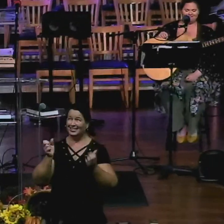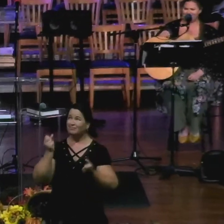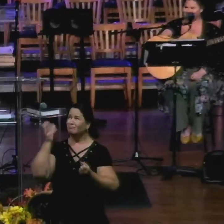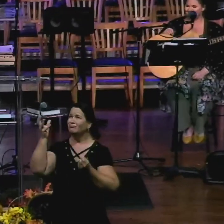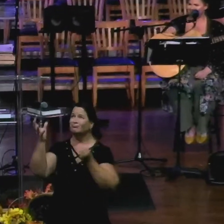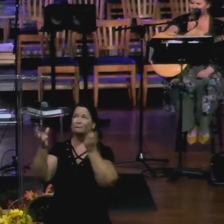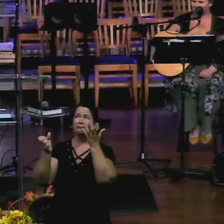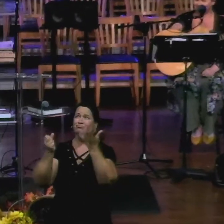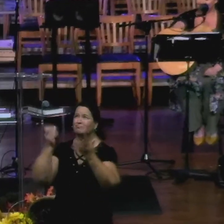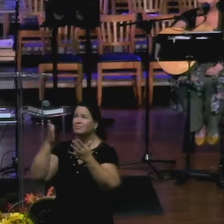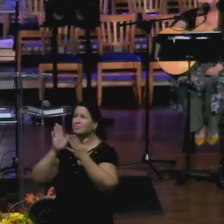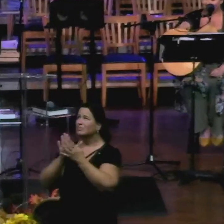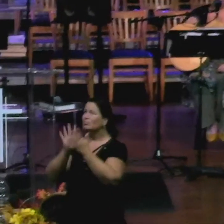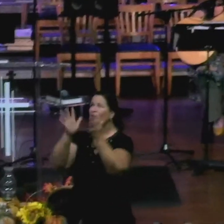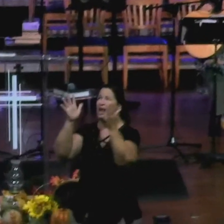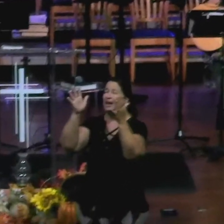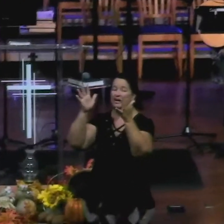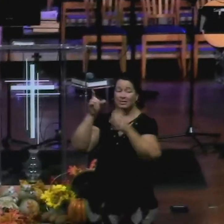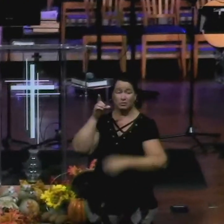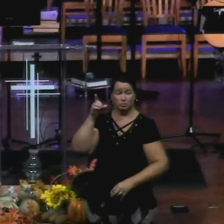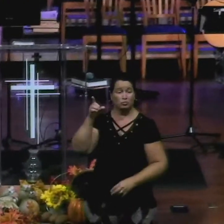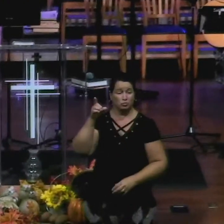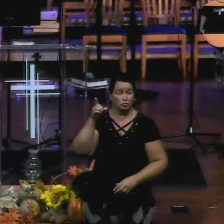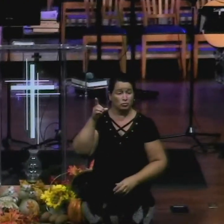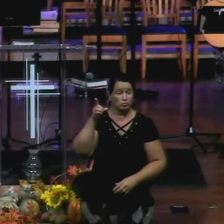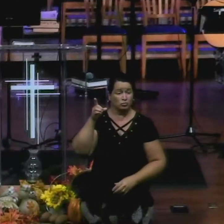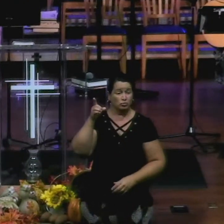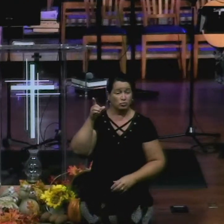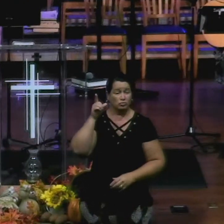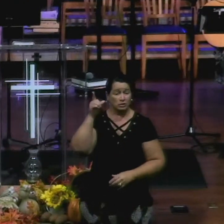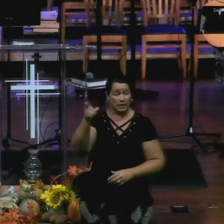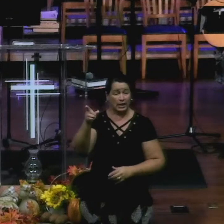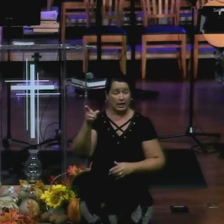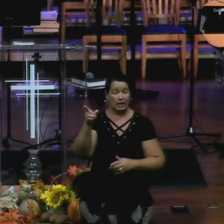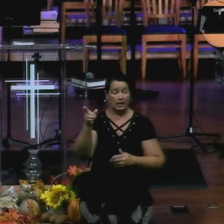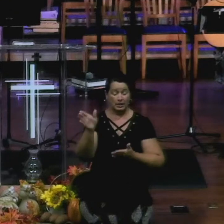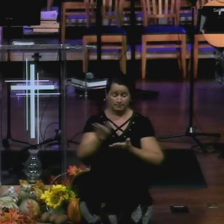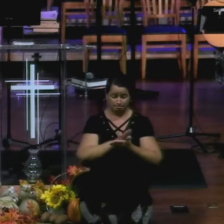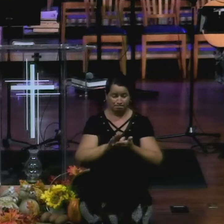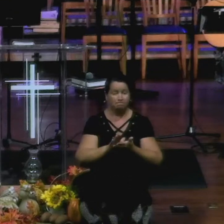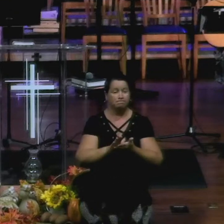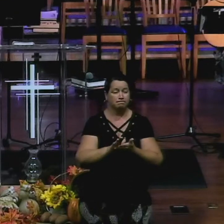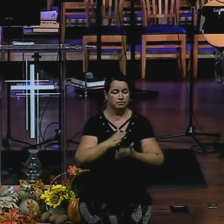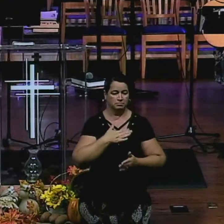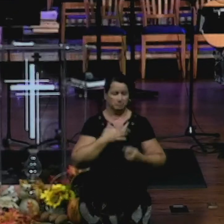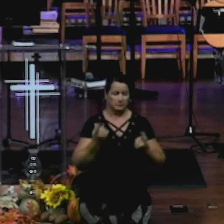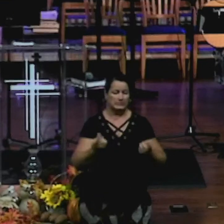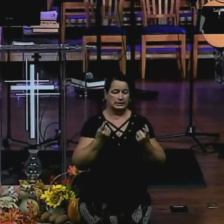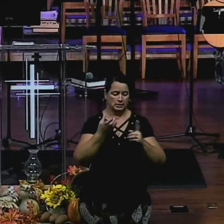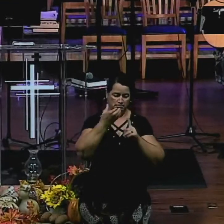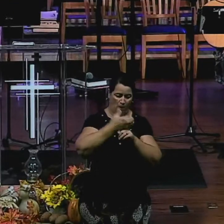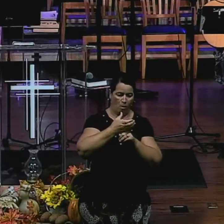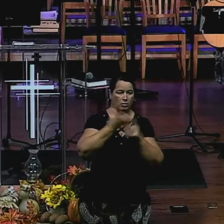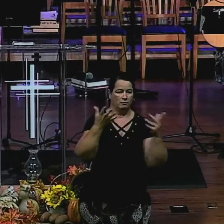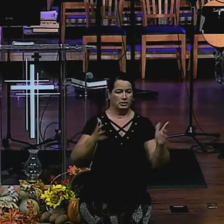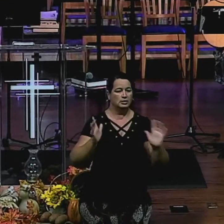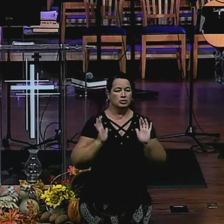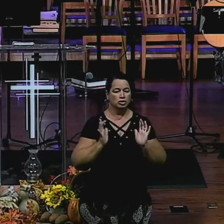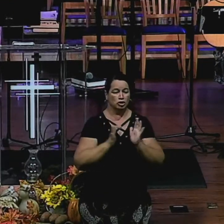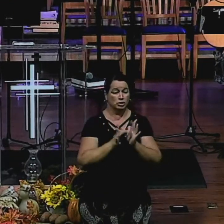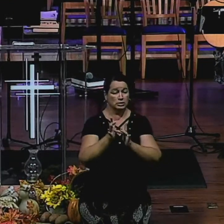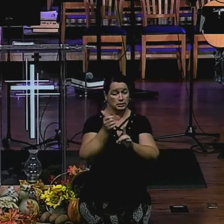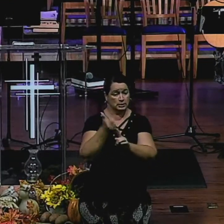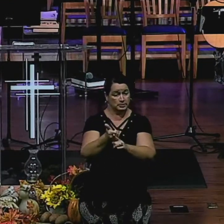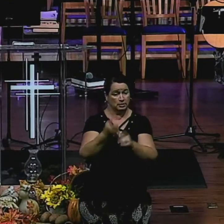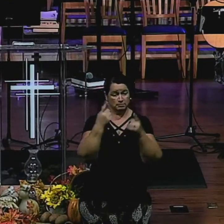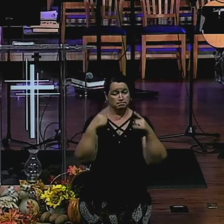and to the Spirit, you know, he forever and ever atoned for our sin. There's no more sacrifice. Jesus